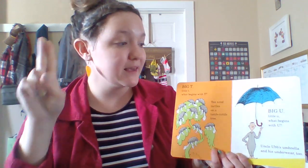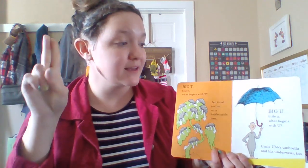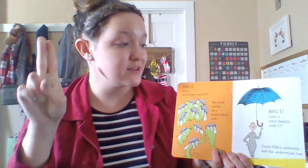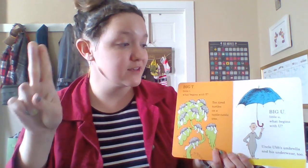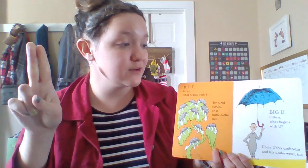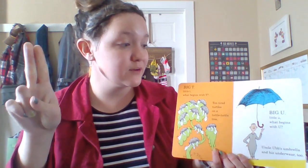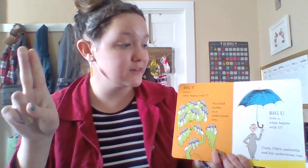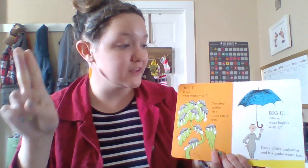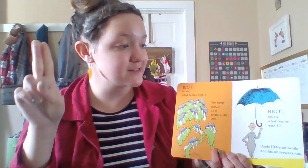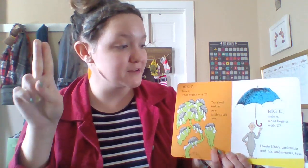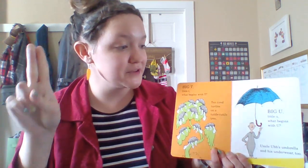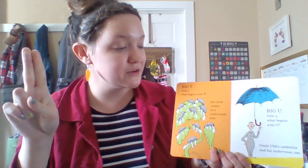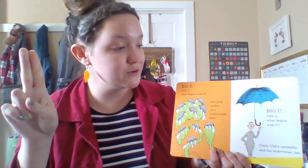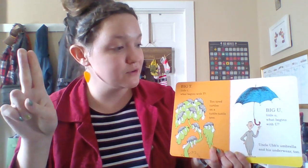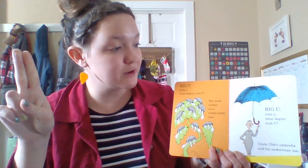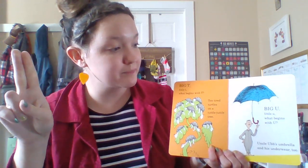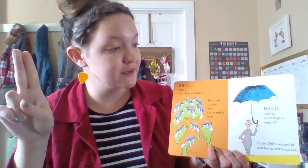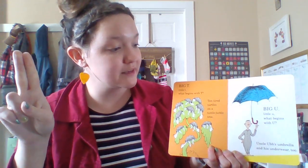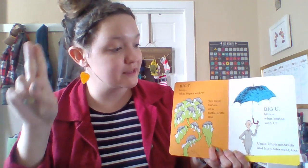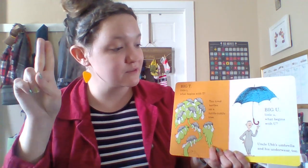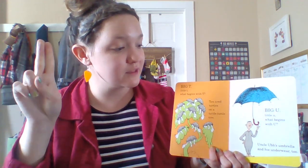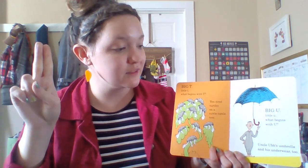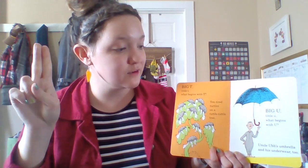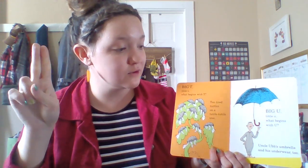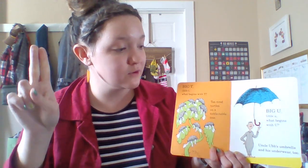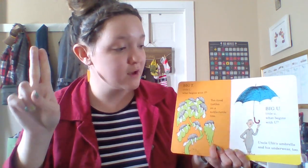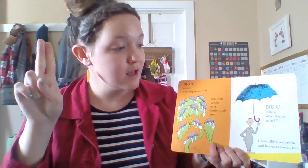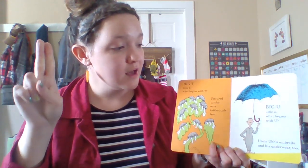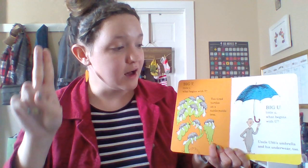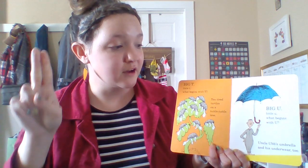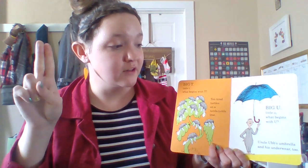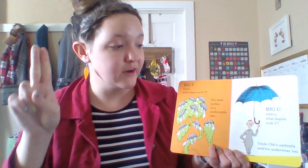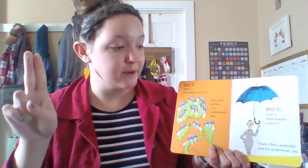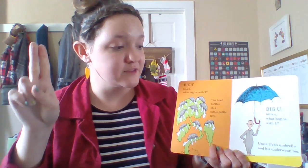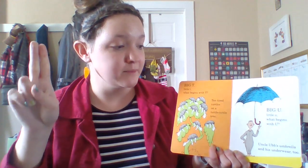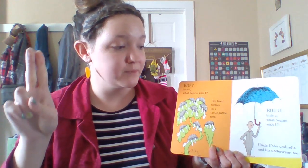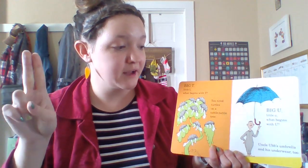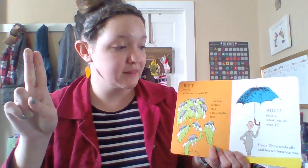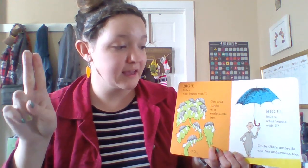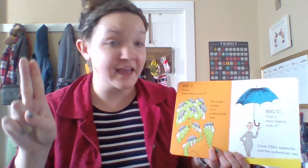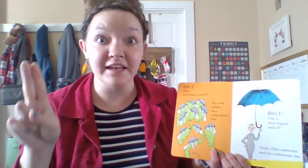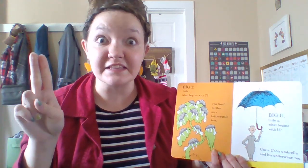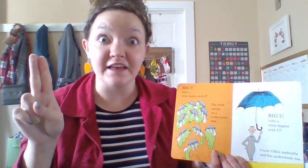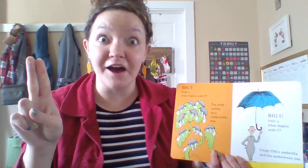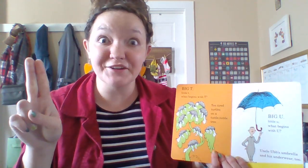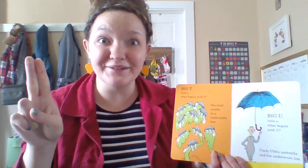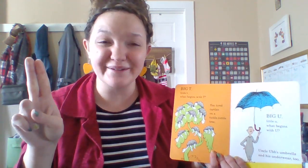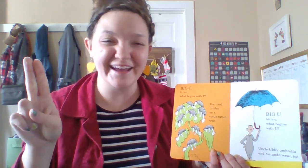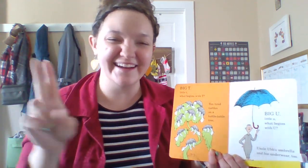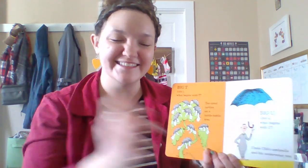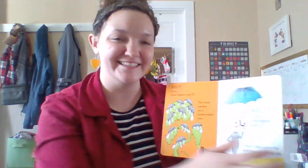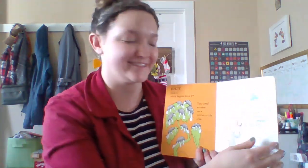Big U, little U, what begins with U? Uncle Up's umbrella and his underwear